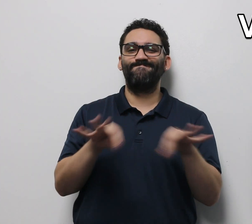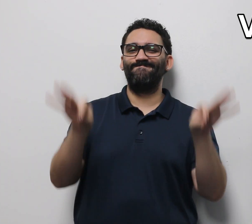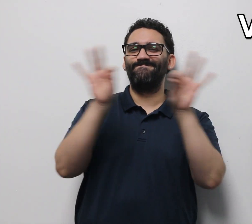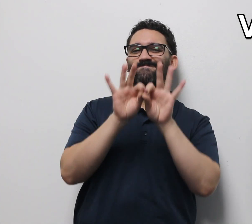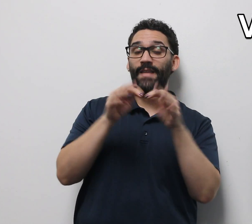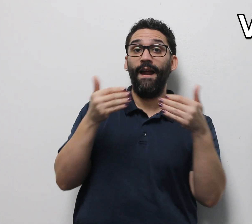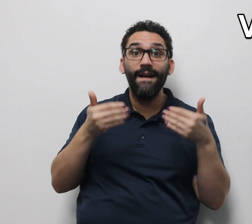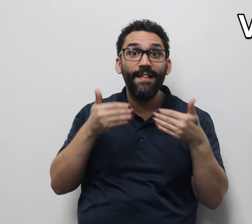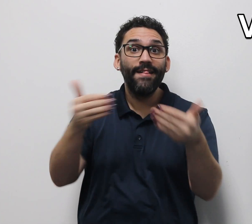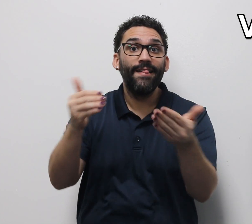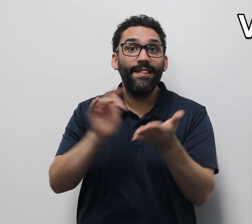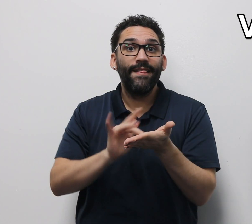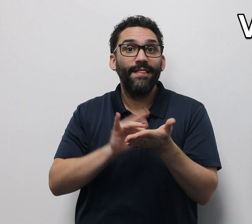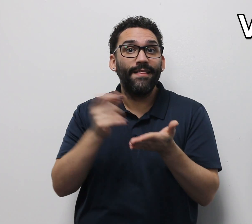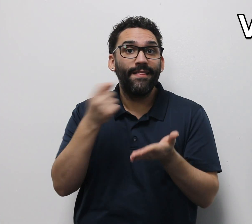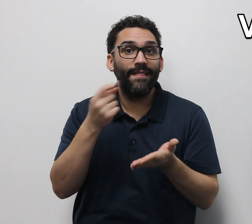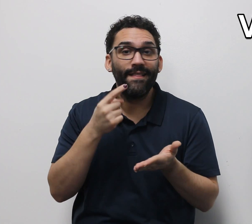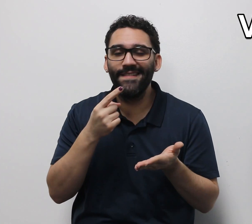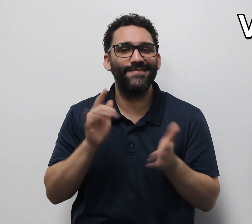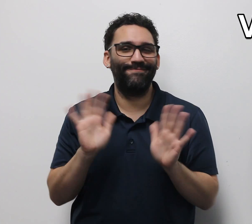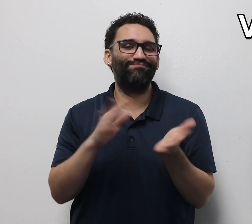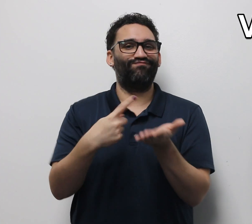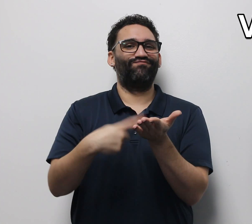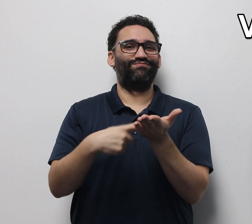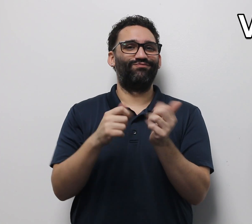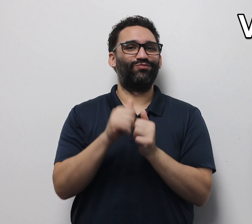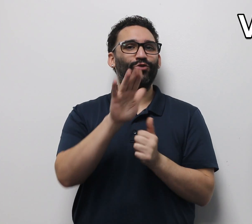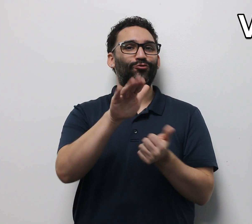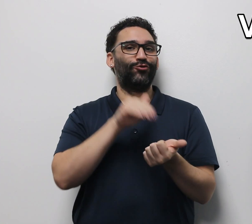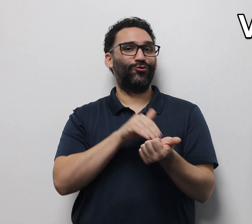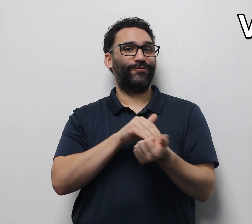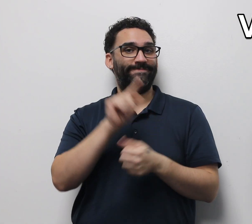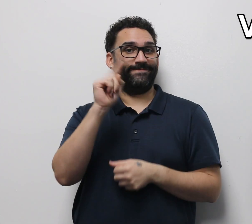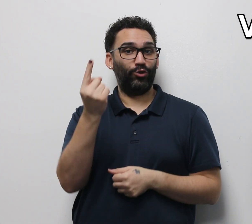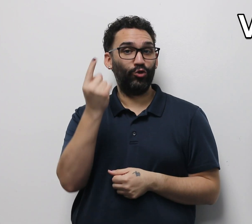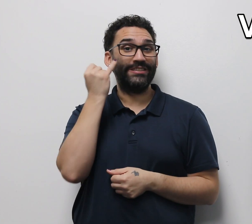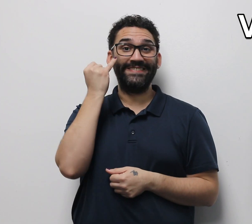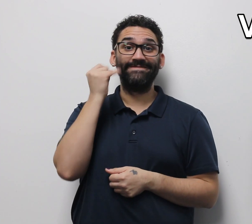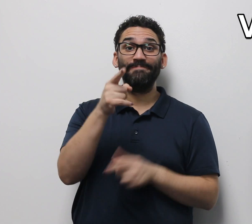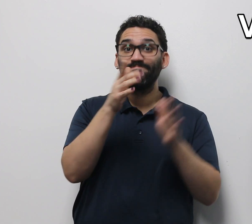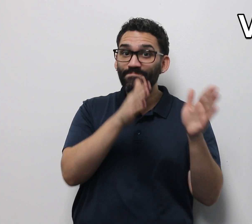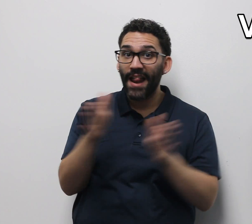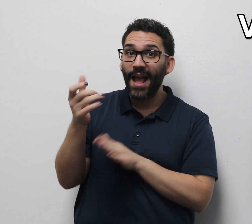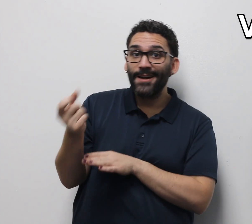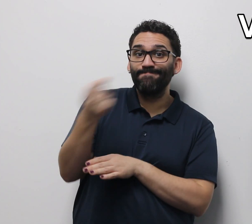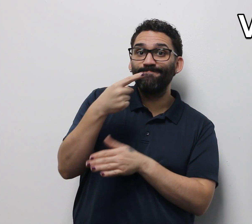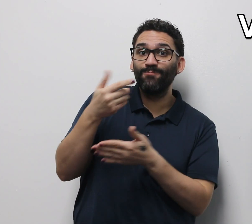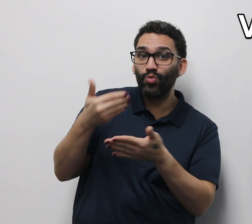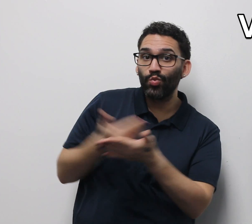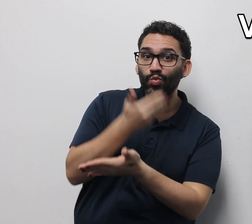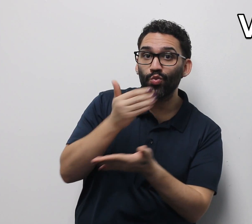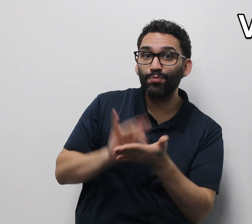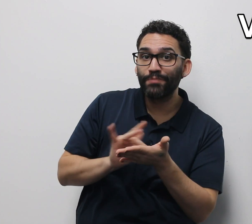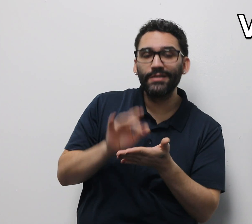And remember, it's always important to consult with your doctor first before starting any new medication or any new